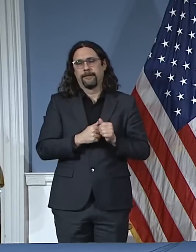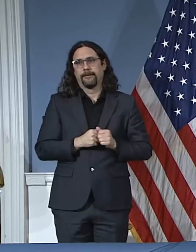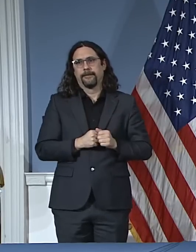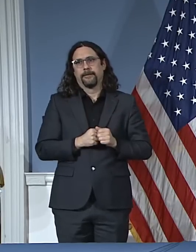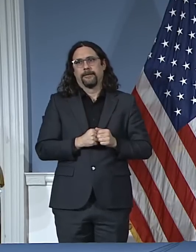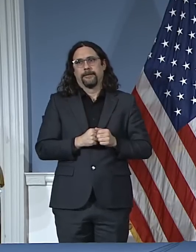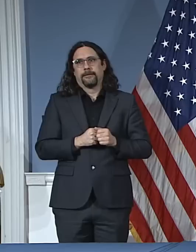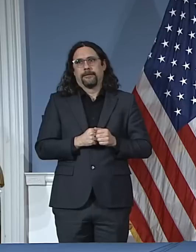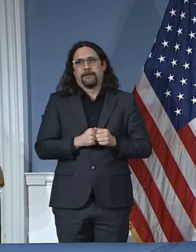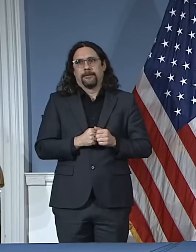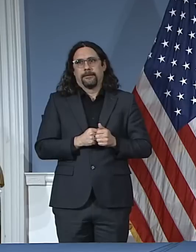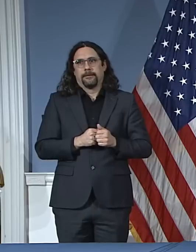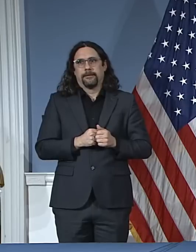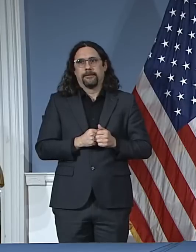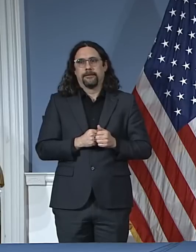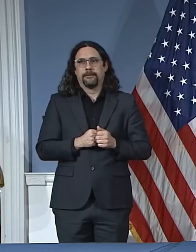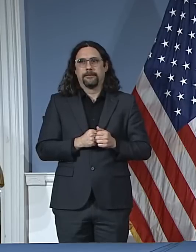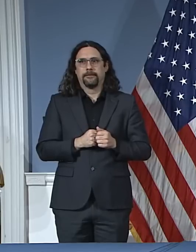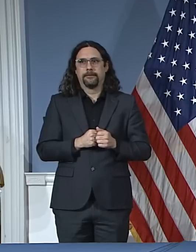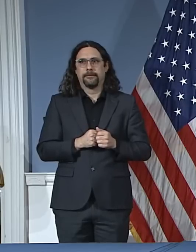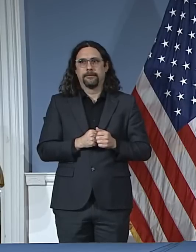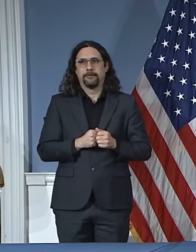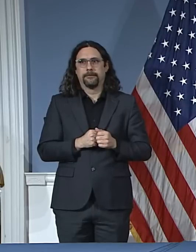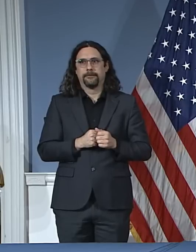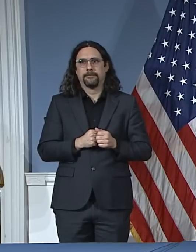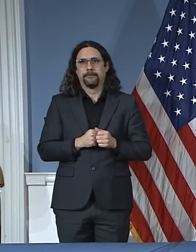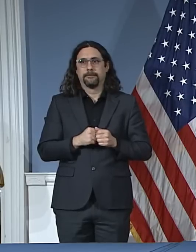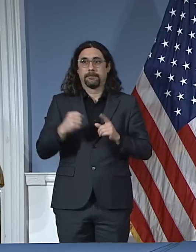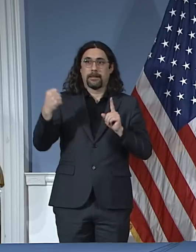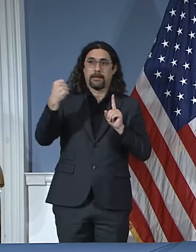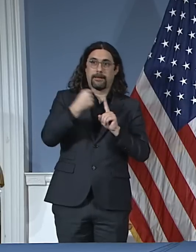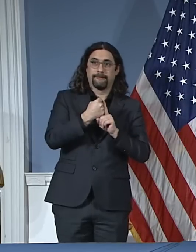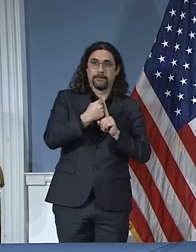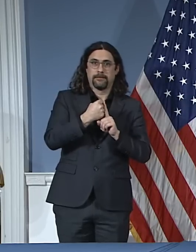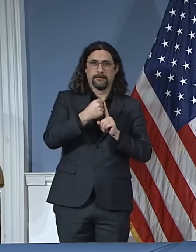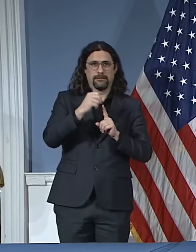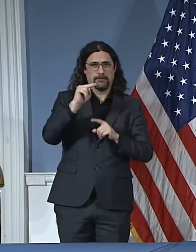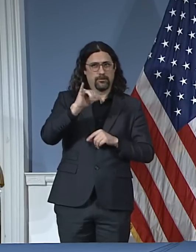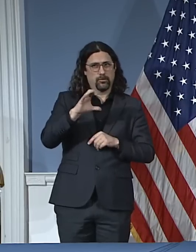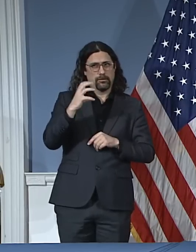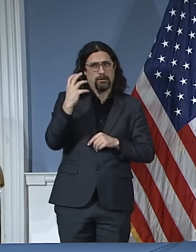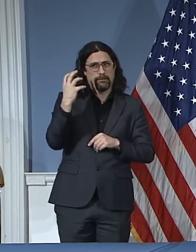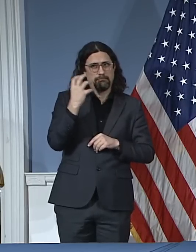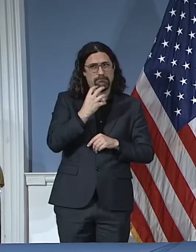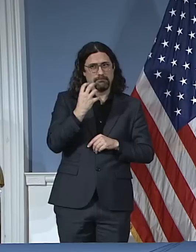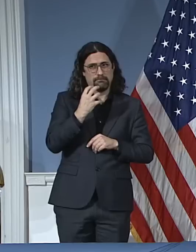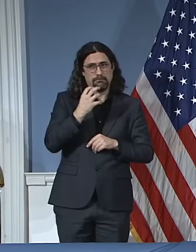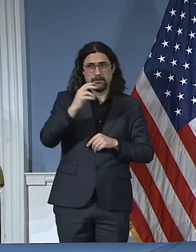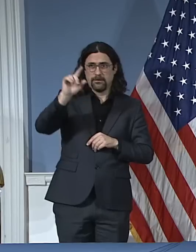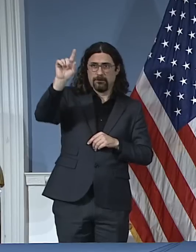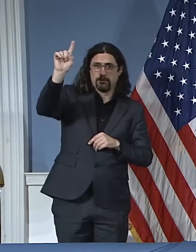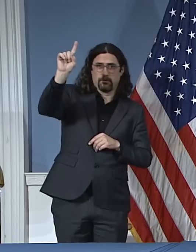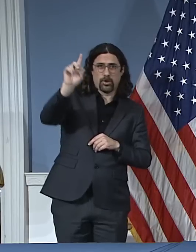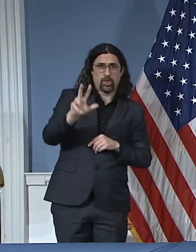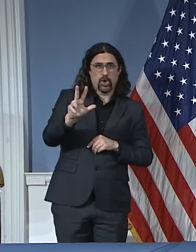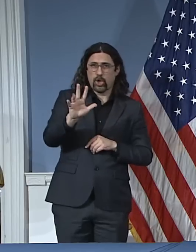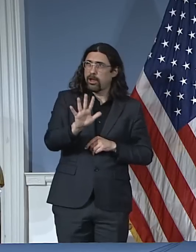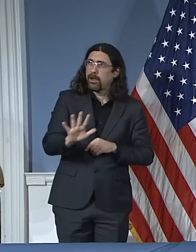any place else, just by the numbers. 1/3 of the cases in the entire nation right